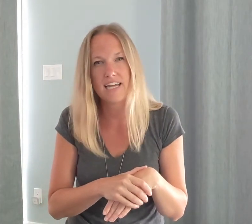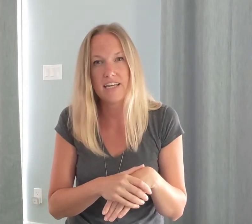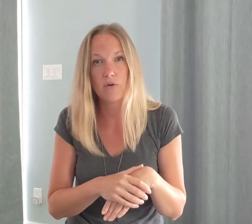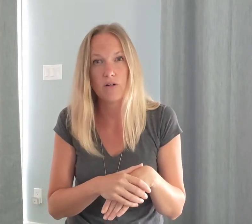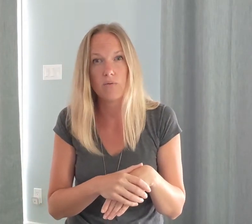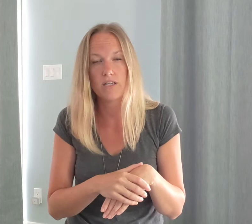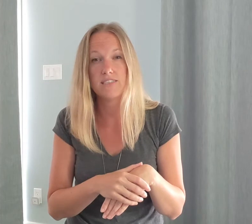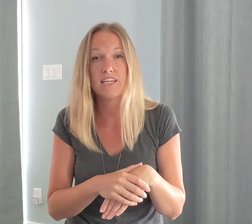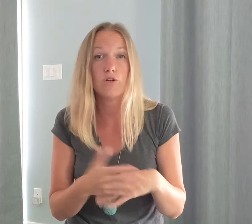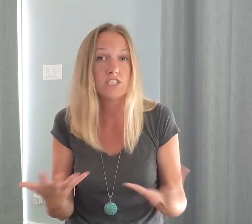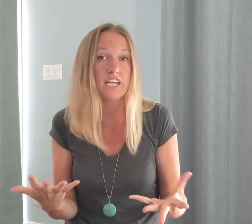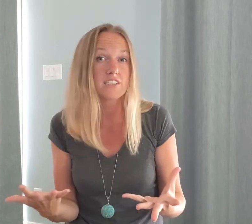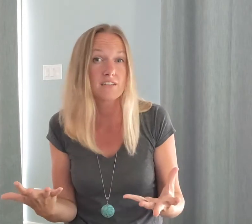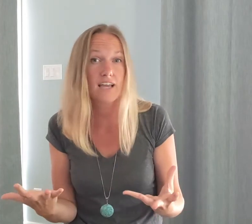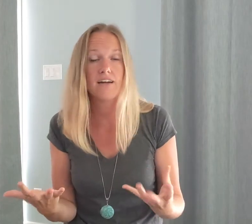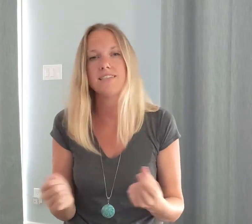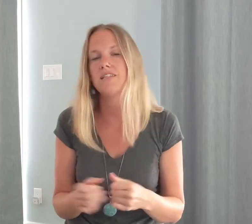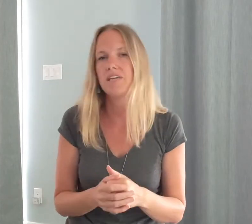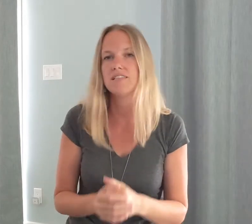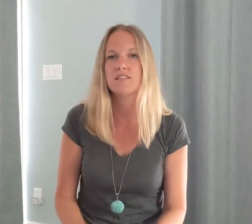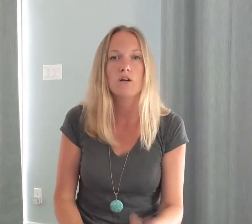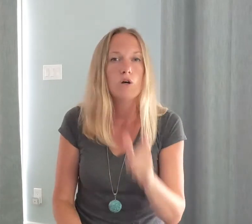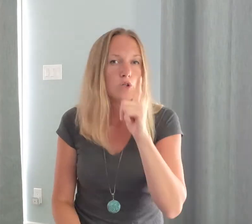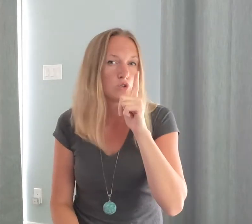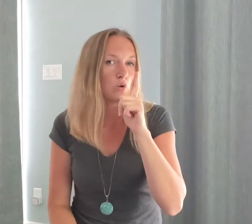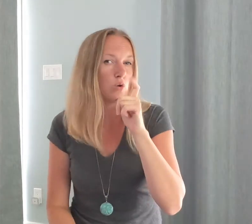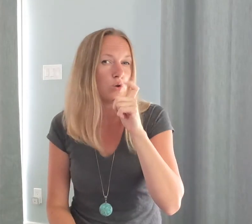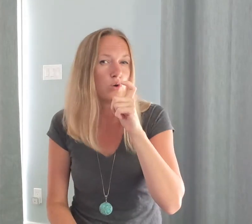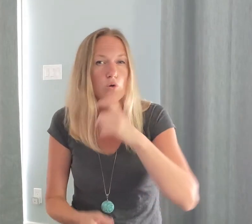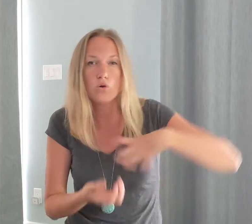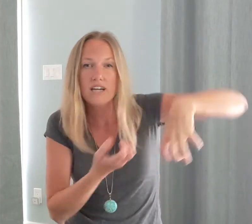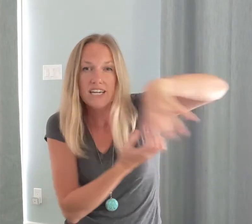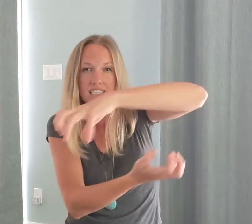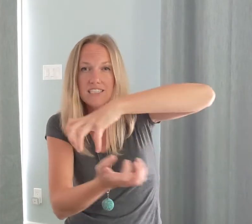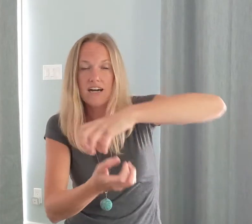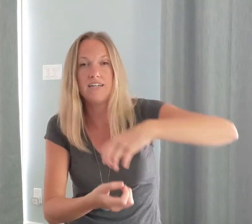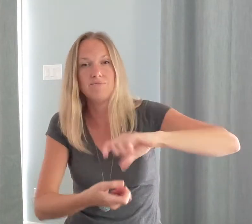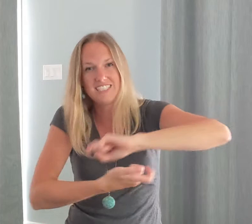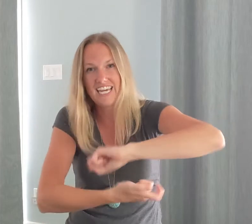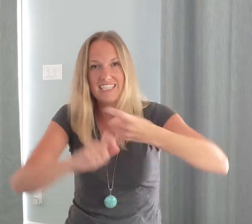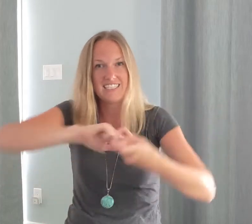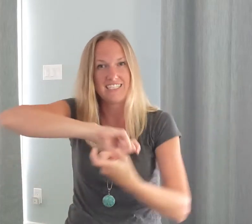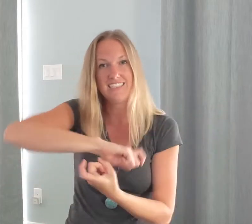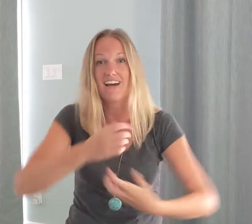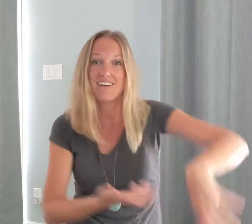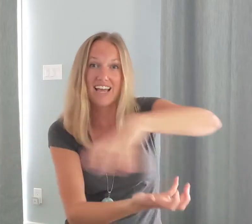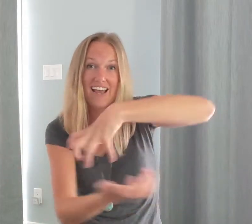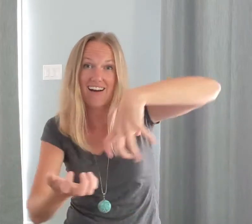in order. We're going to say who changes our chaos into peace. So who changes our